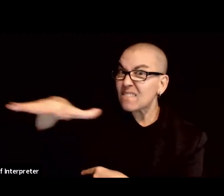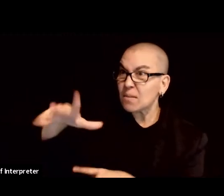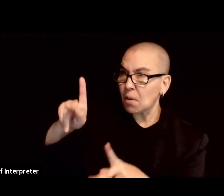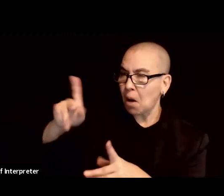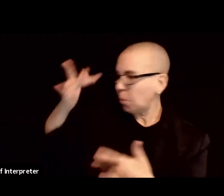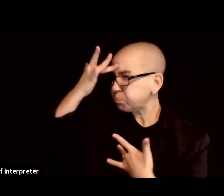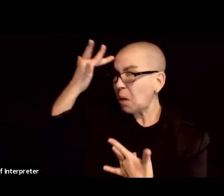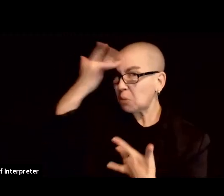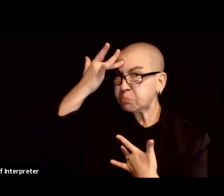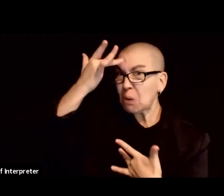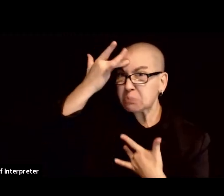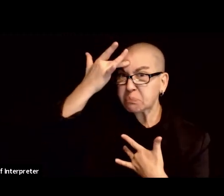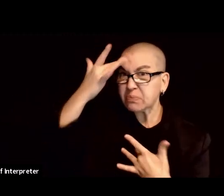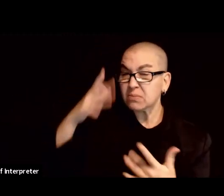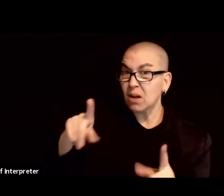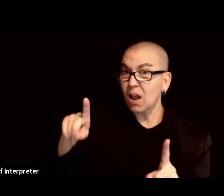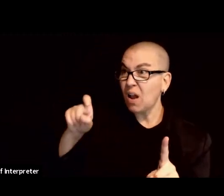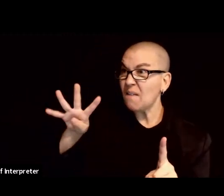going on right now to stop it?